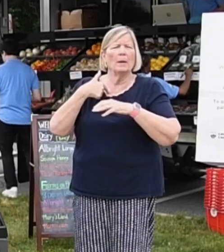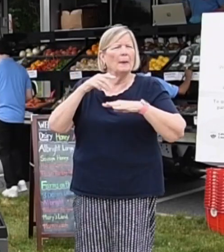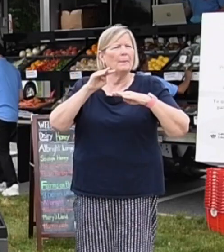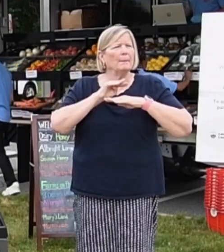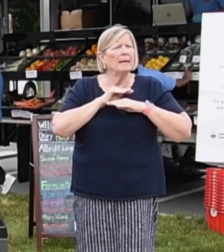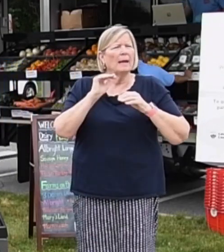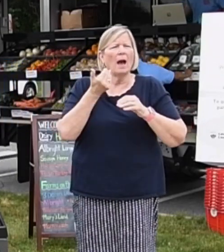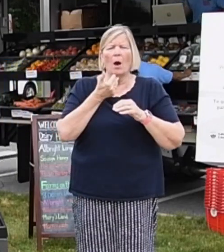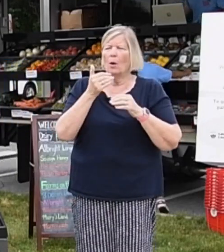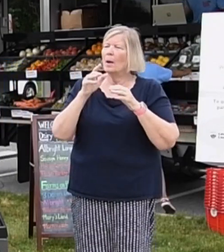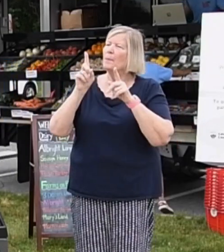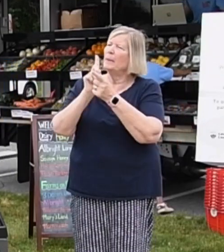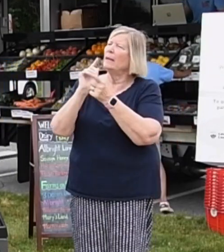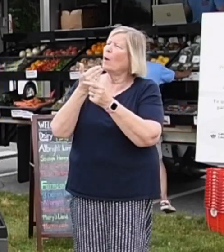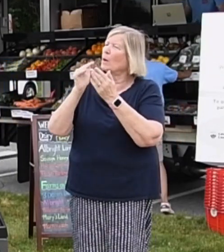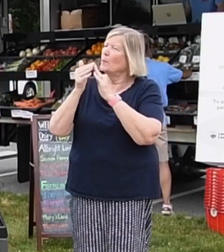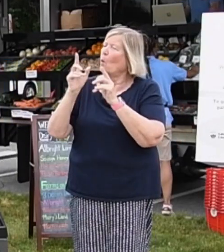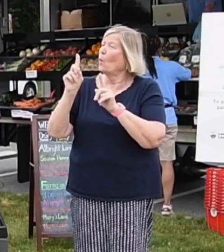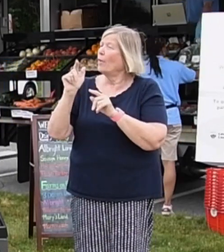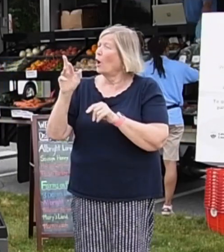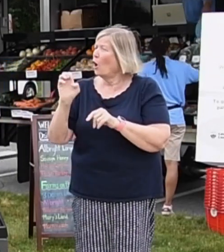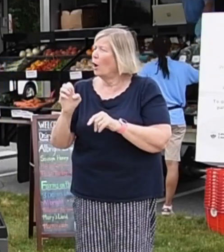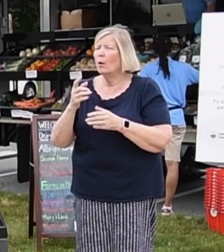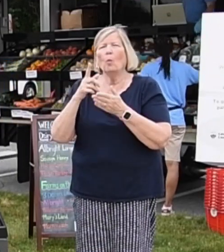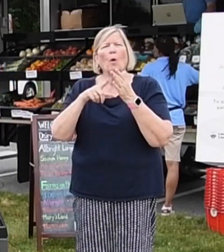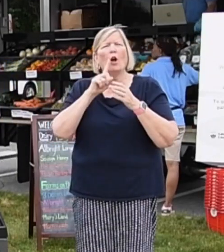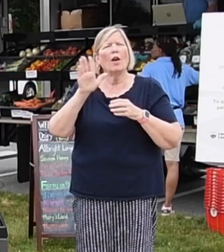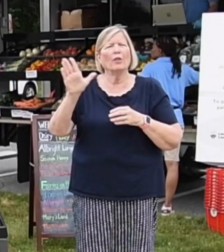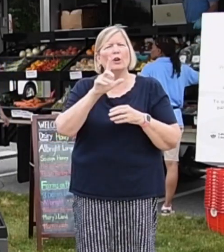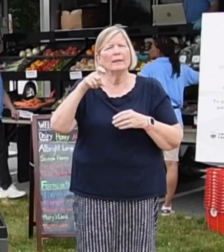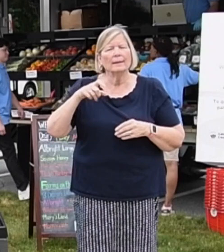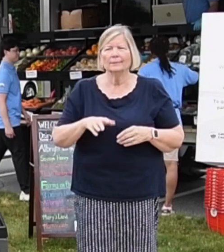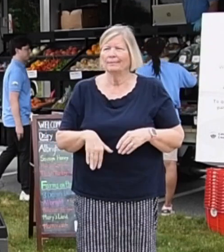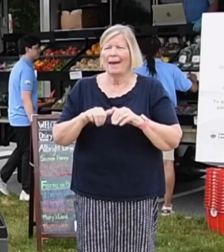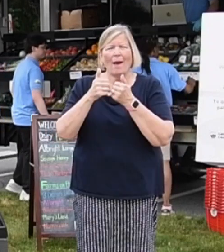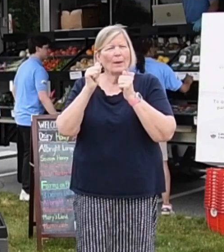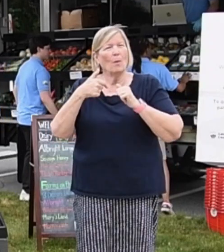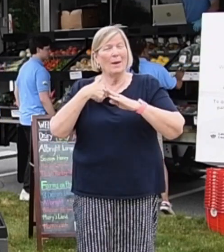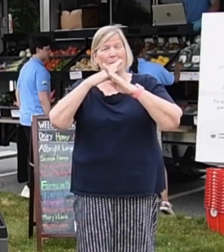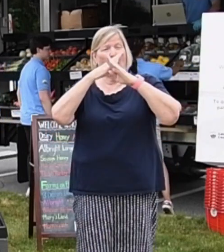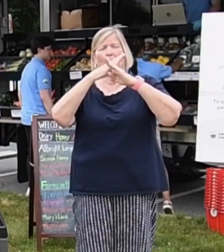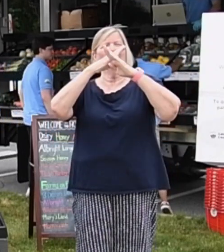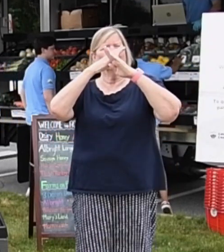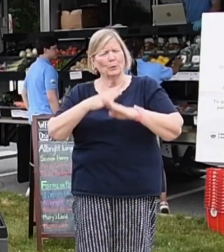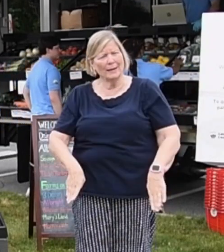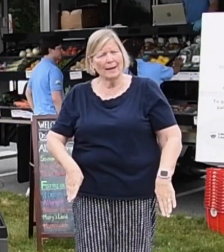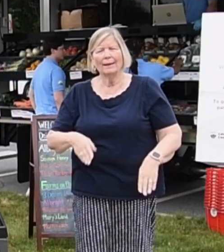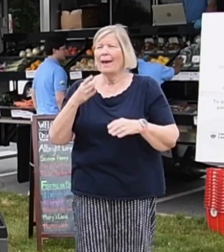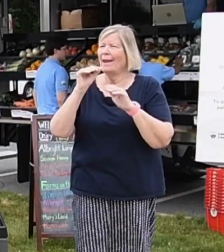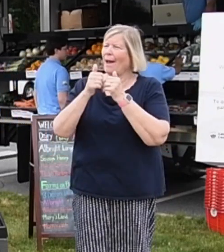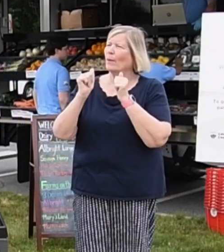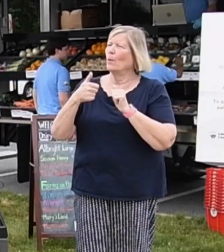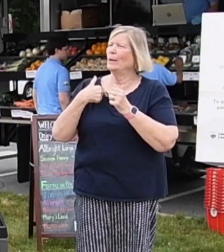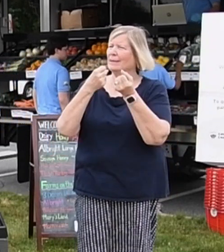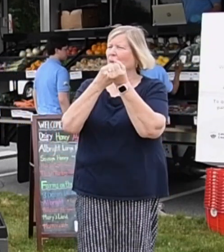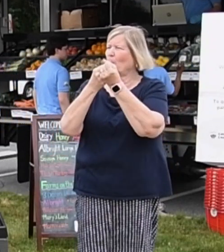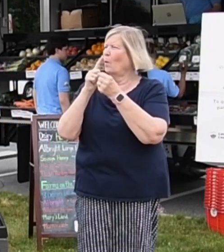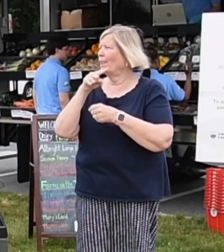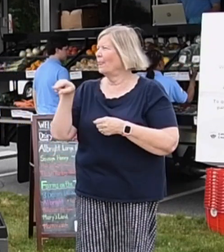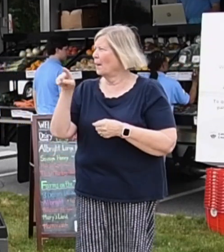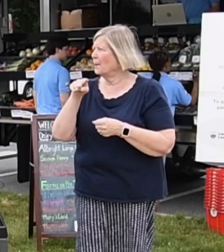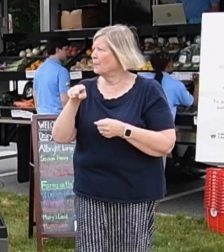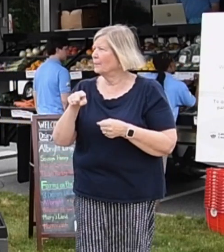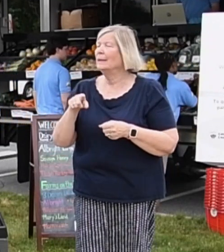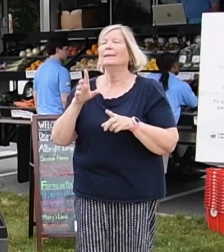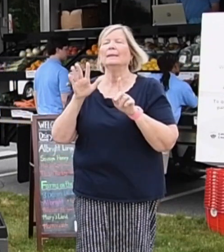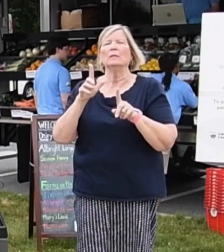community where they are? What needs do they have? How can we break down these barriers? And how can we support them? And it